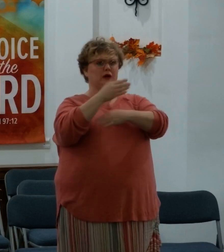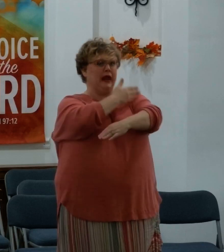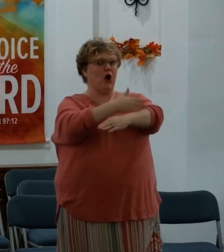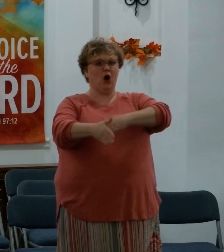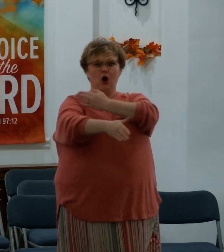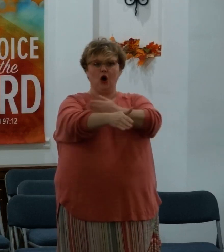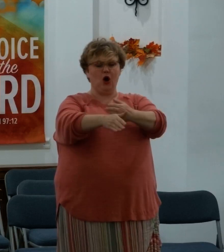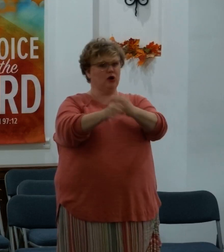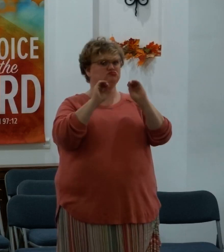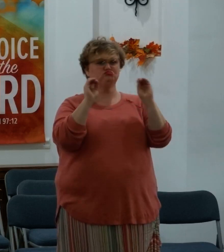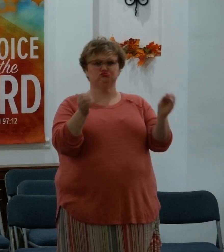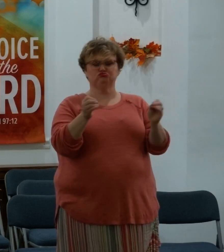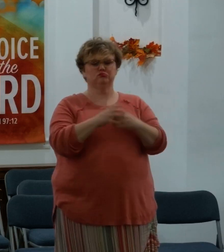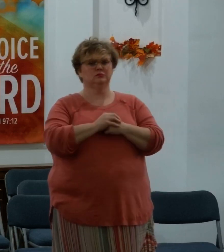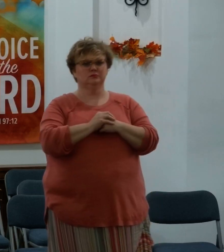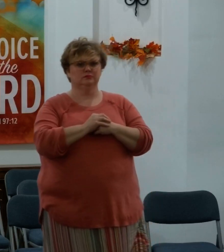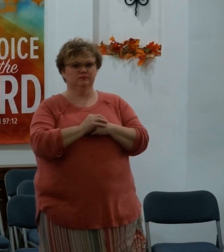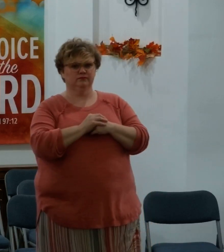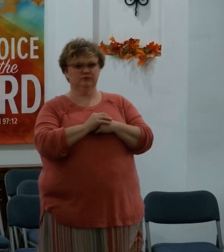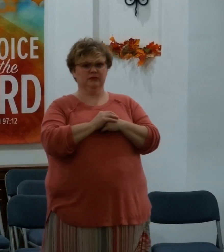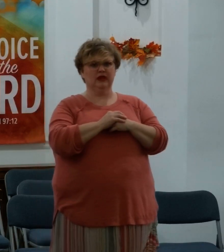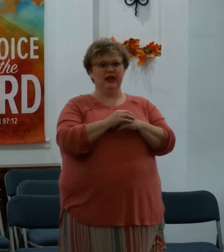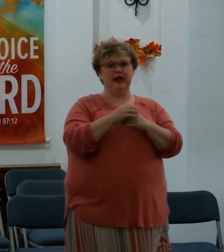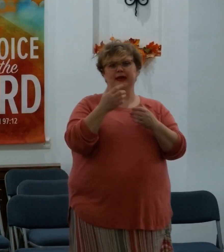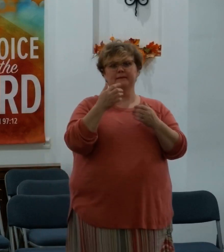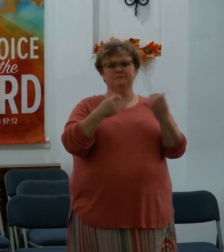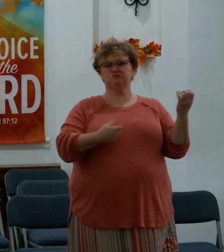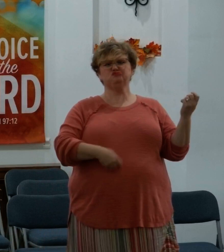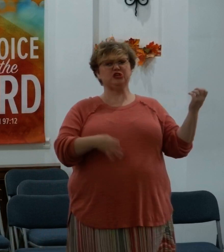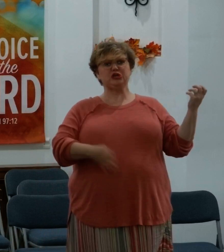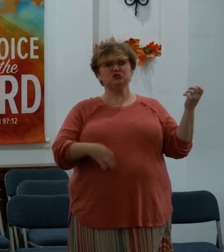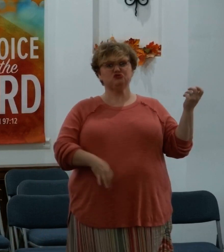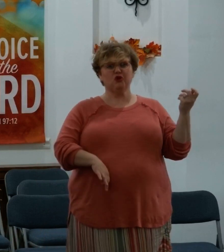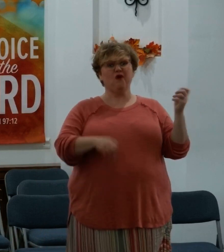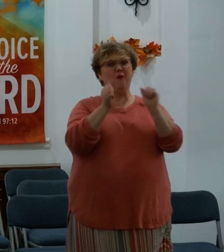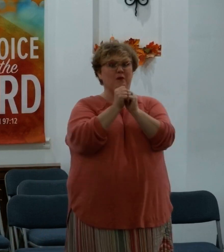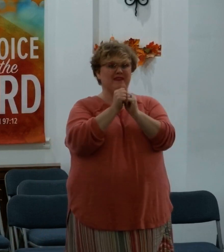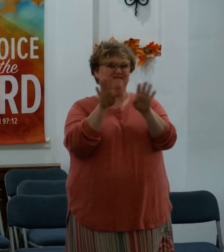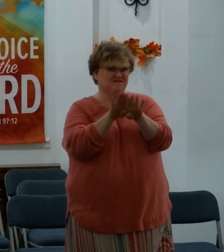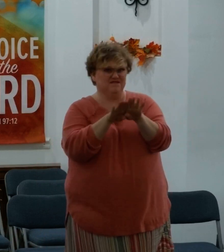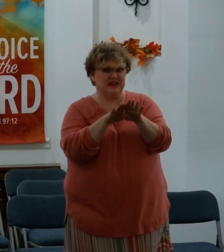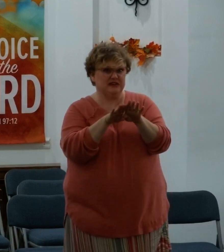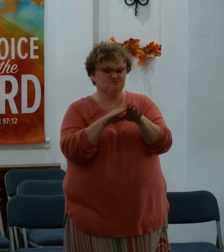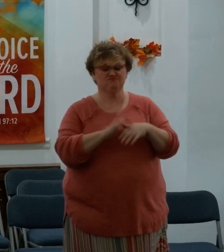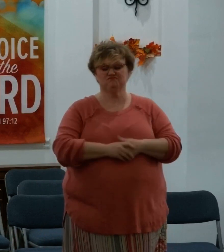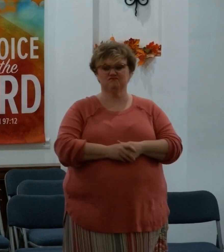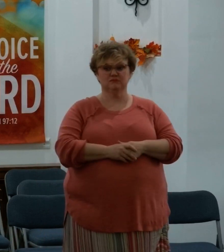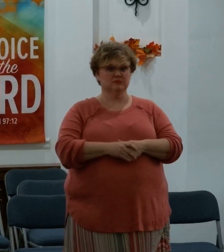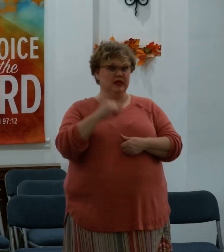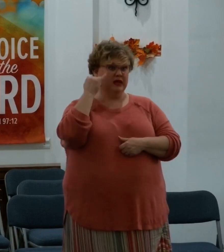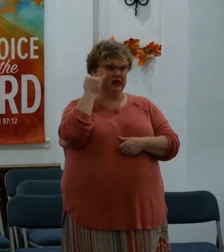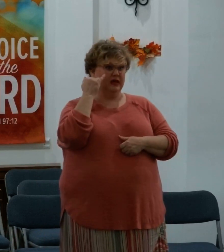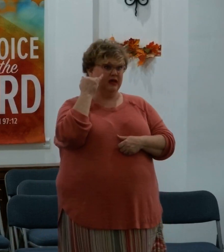song, and he takes his shoes off and plays the guitar barefooted as he sings this song. And so if anybody knows what it means to be lifted by